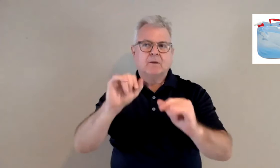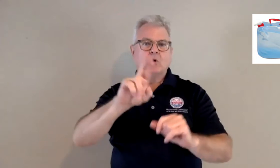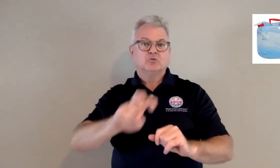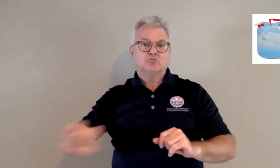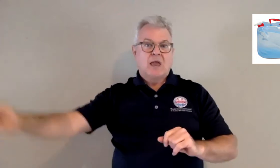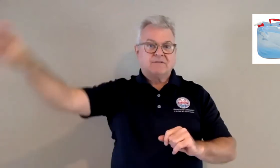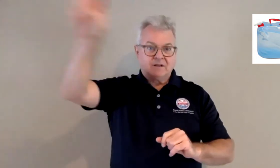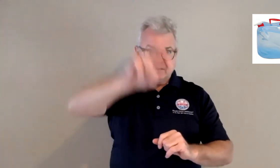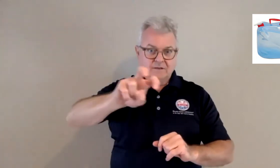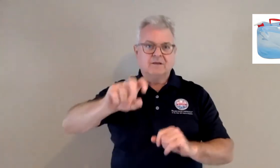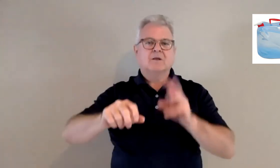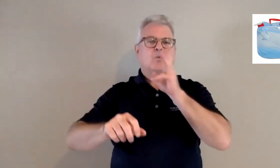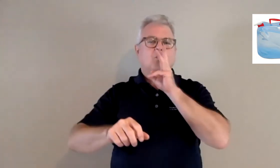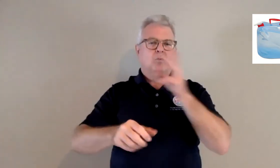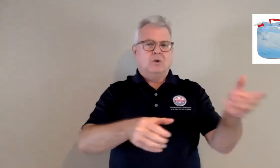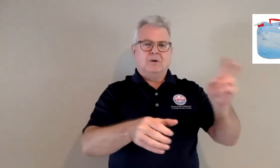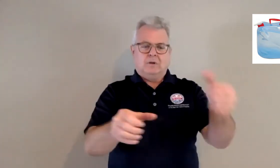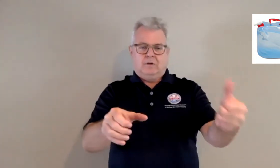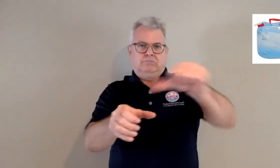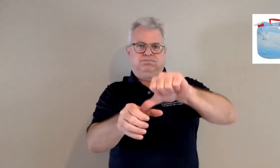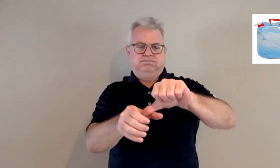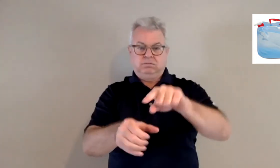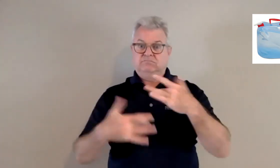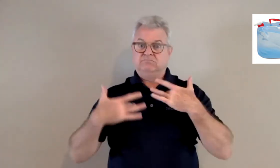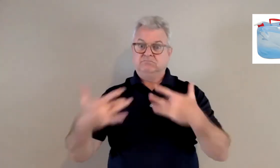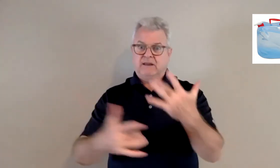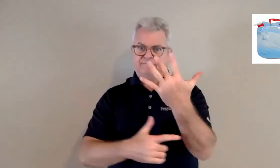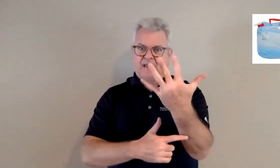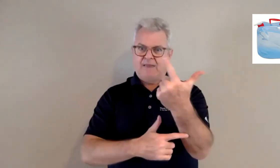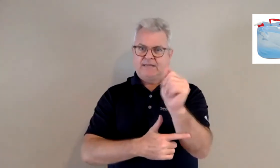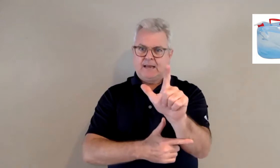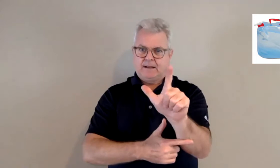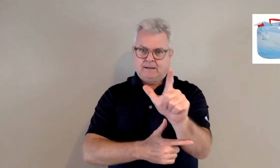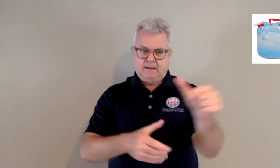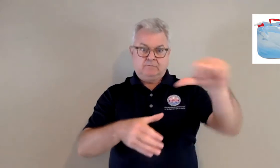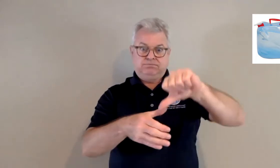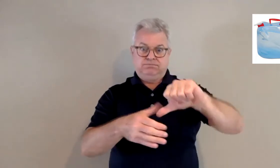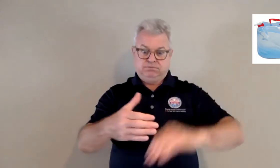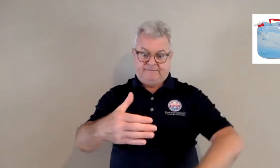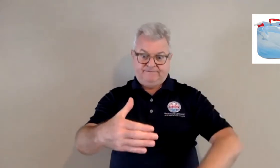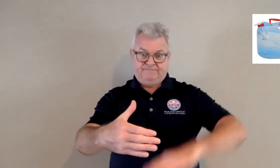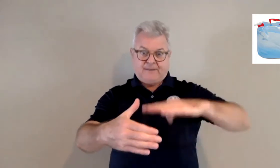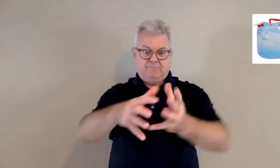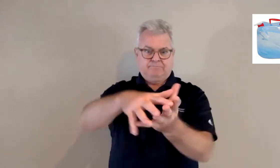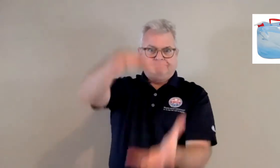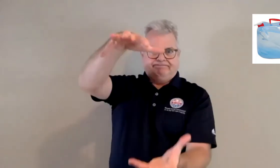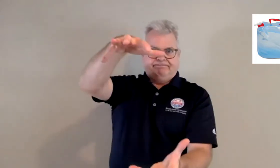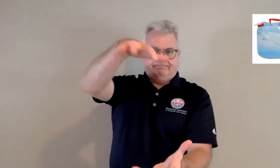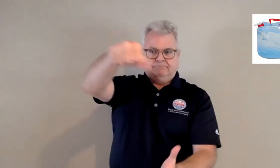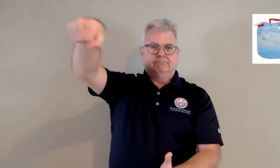strong water container that people use for camping or for travel, where you can fill it and it's good